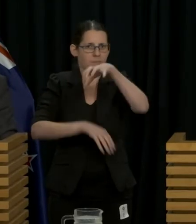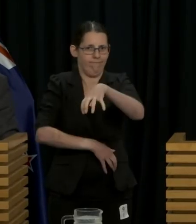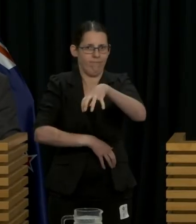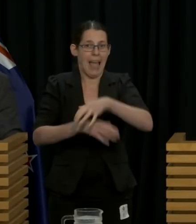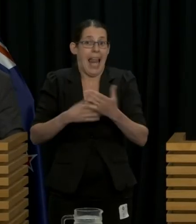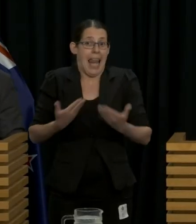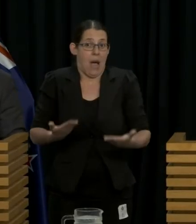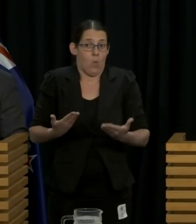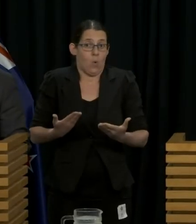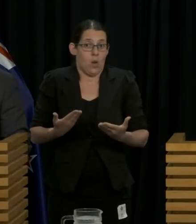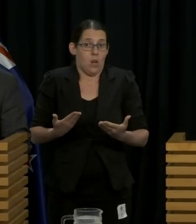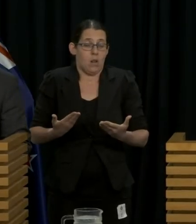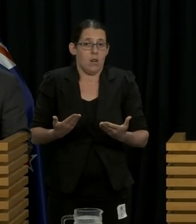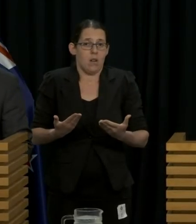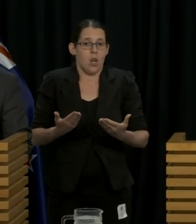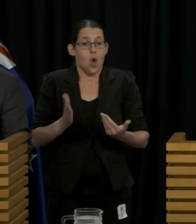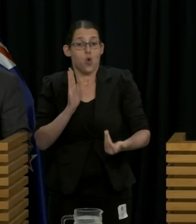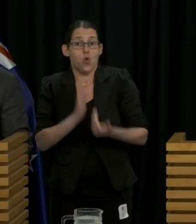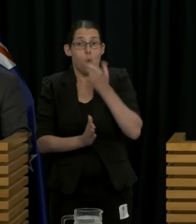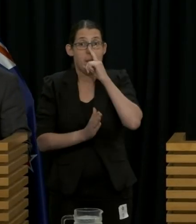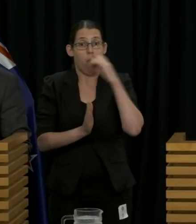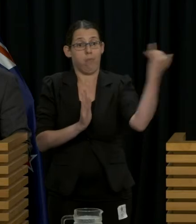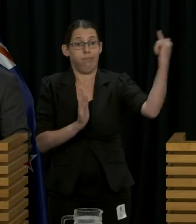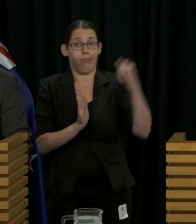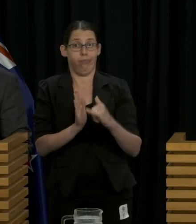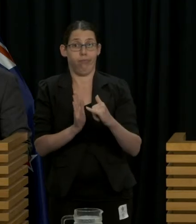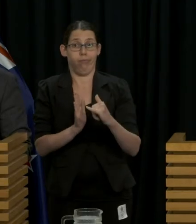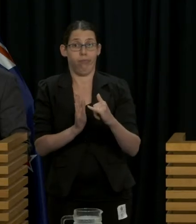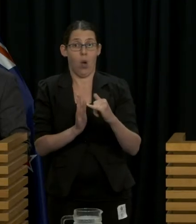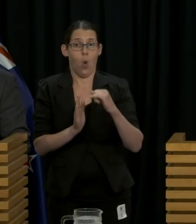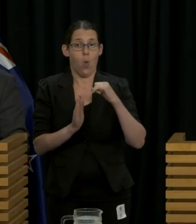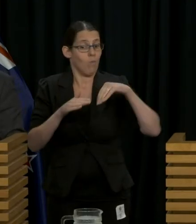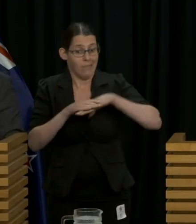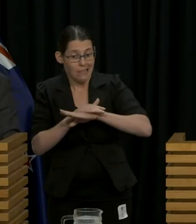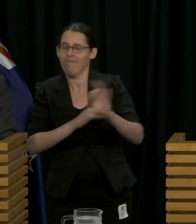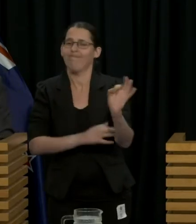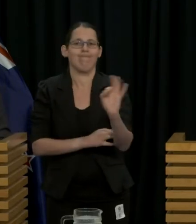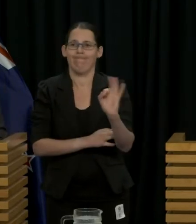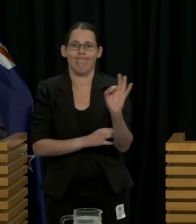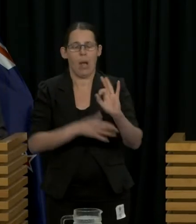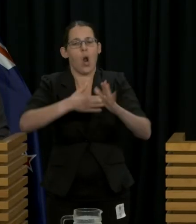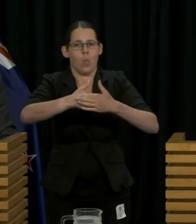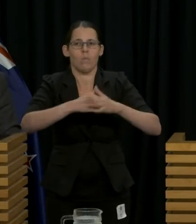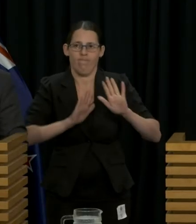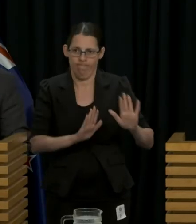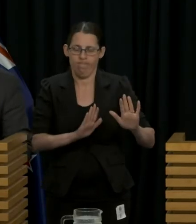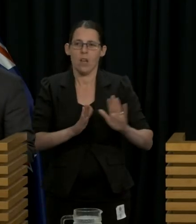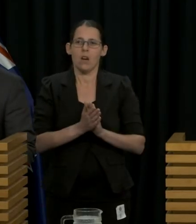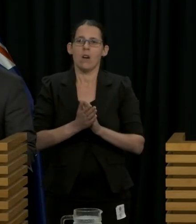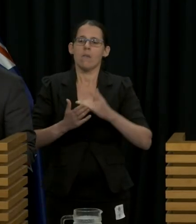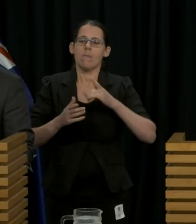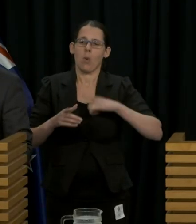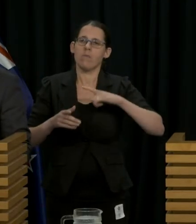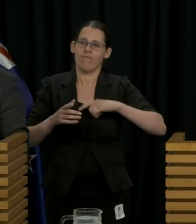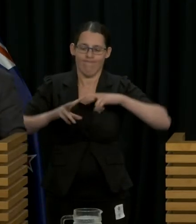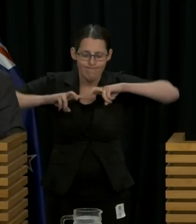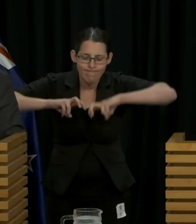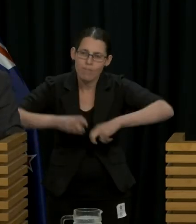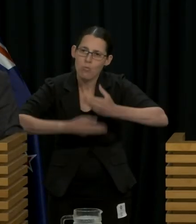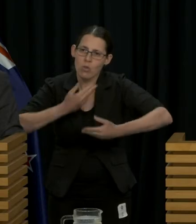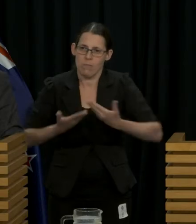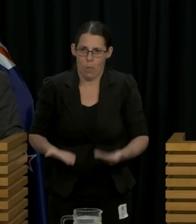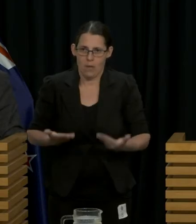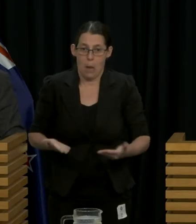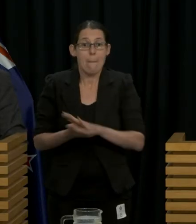now been closed to any new arrivals whilst we continue the investigation process. That means that while the